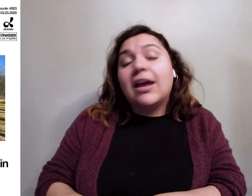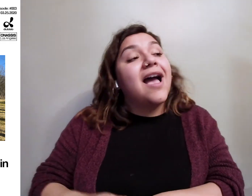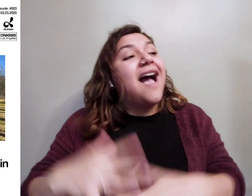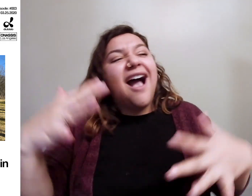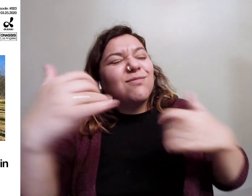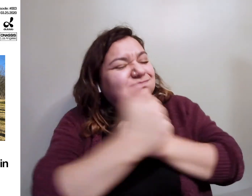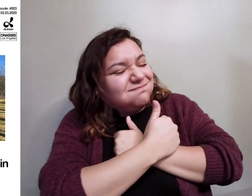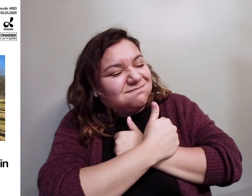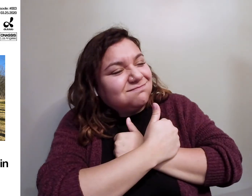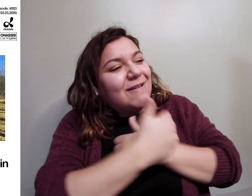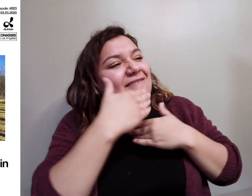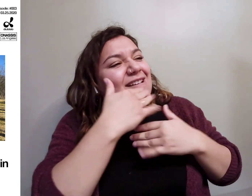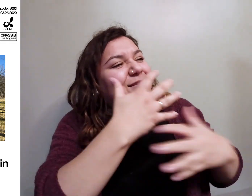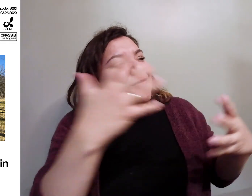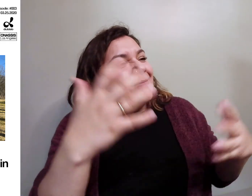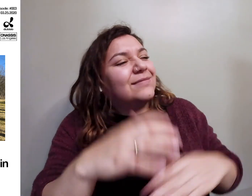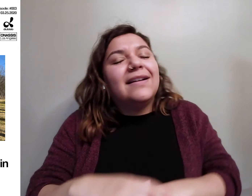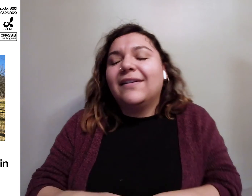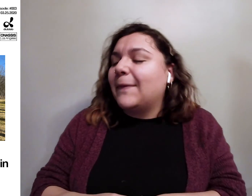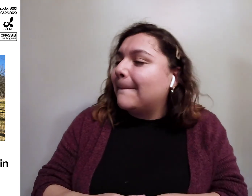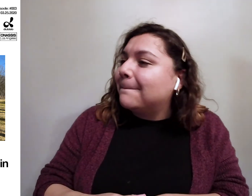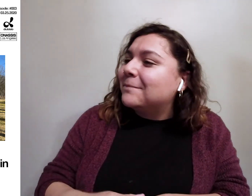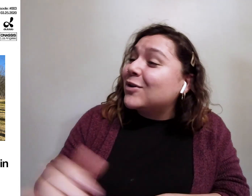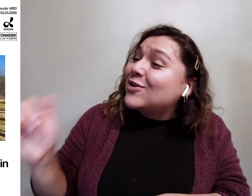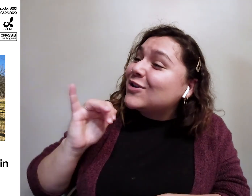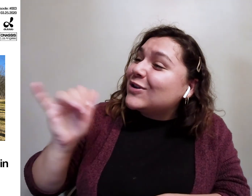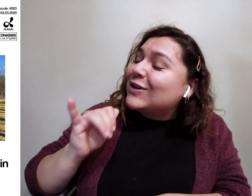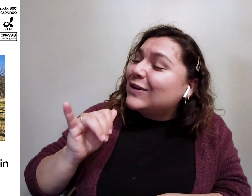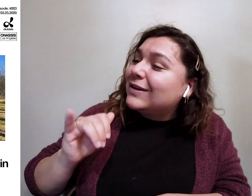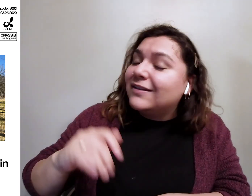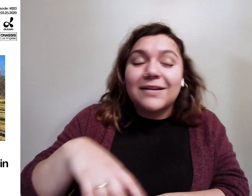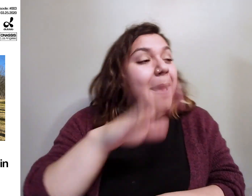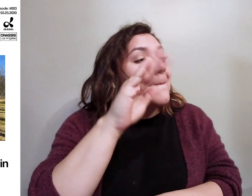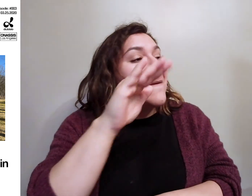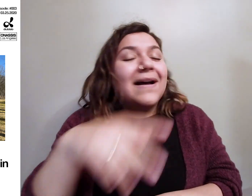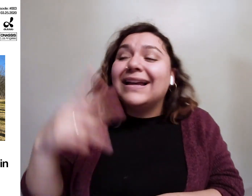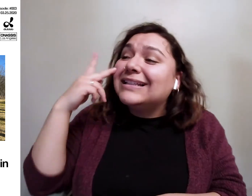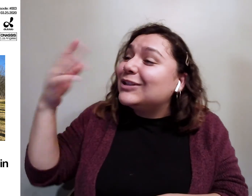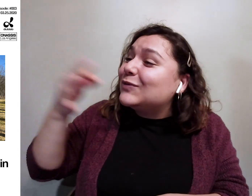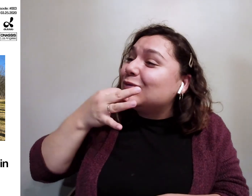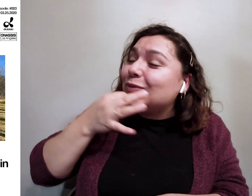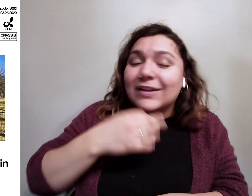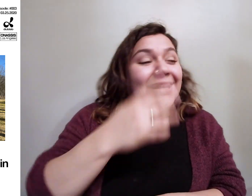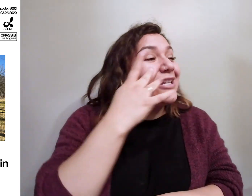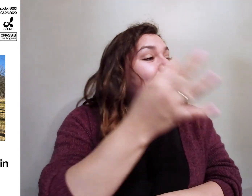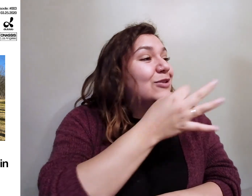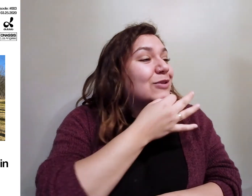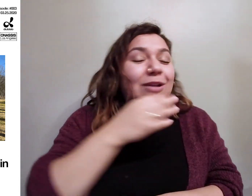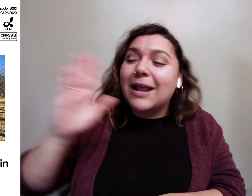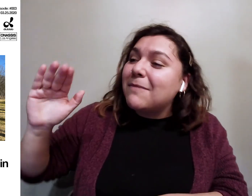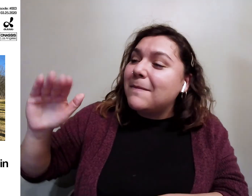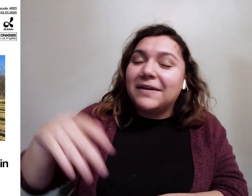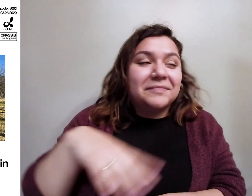To support this show and Dublab's progressive programming, go to dublab.com/support.